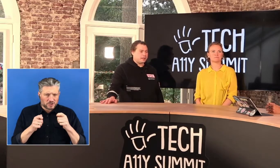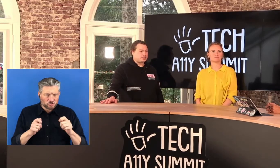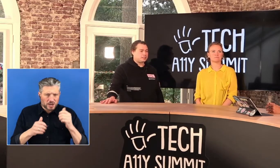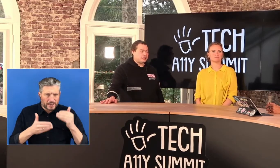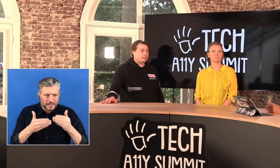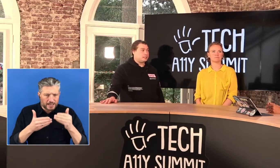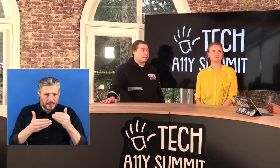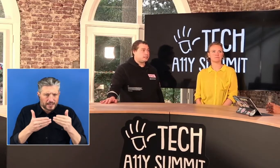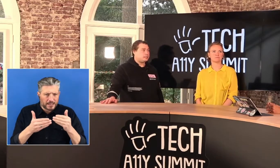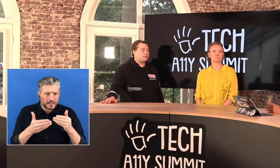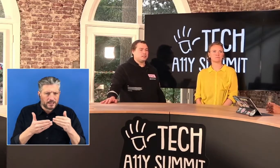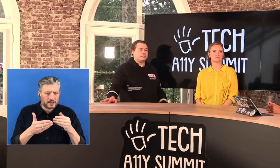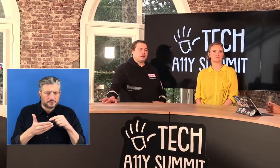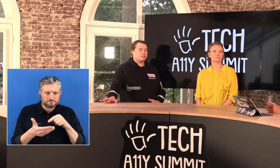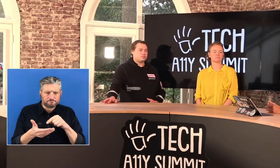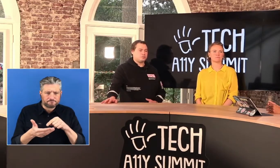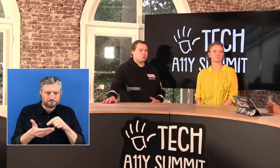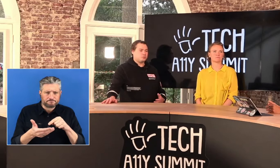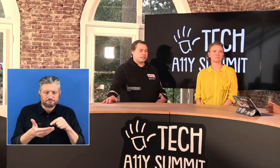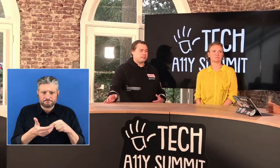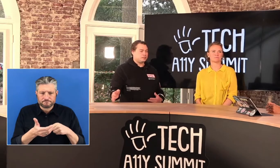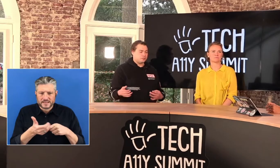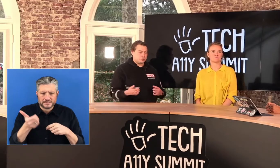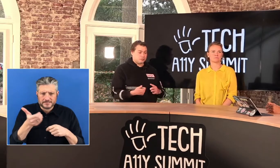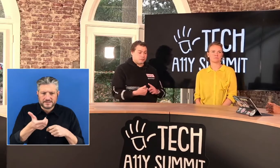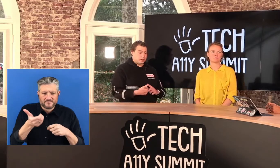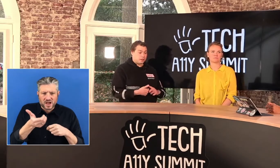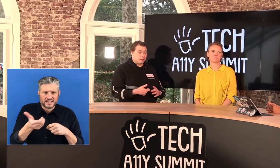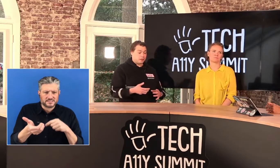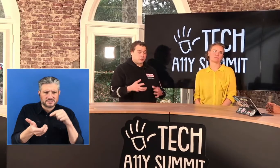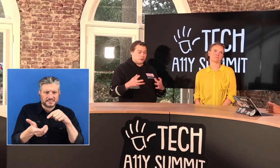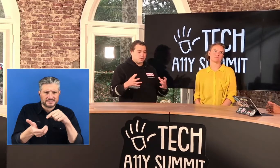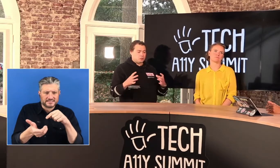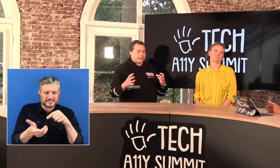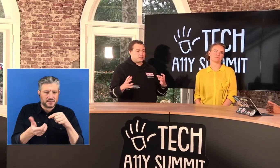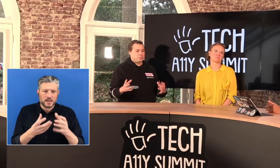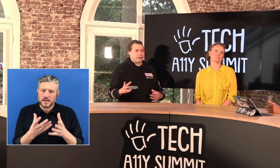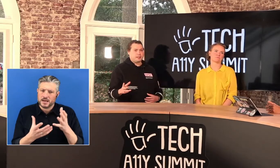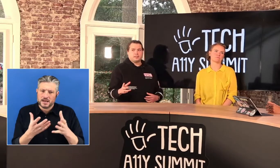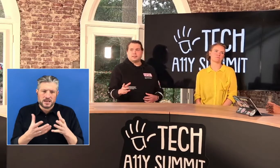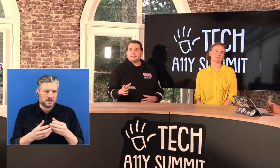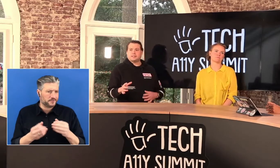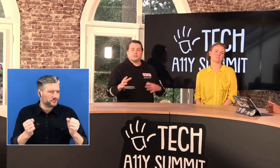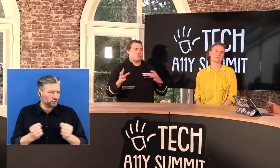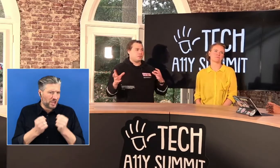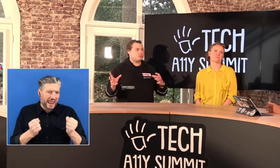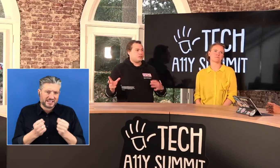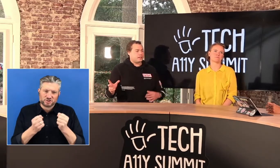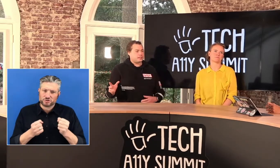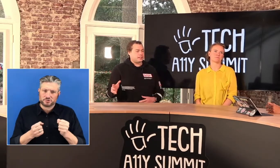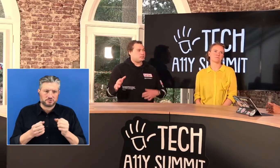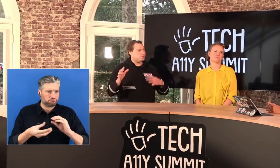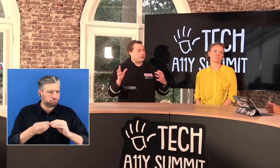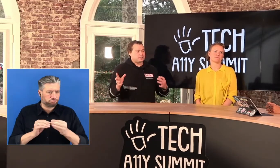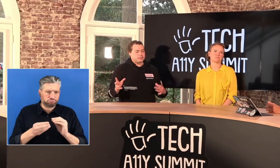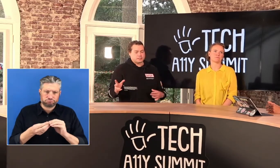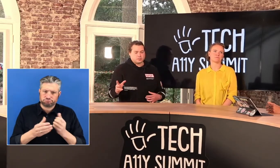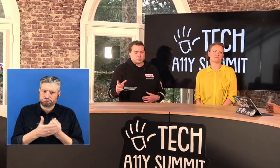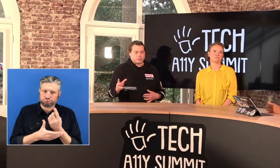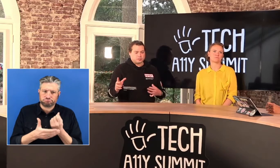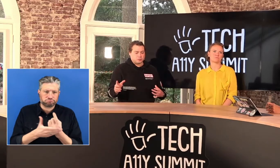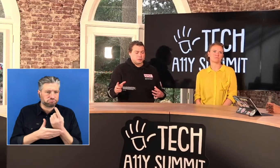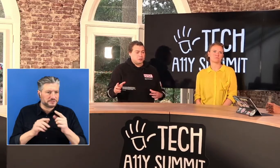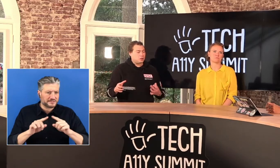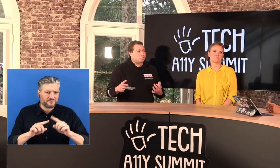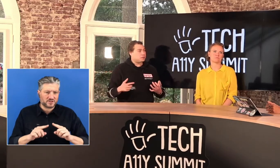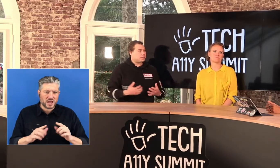the biggest challenge is there are some challenges. First of all, how do you explain that this virtual reality is augmented, it's not